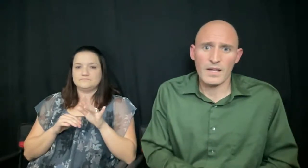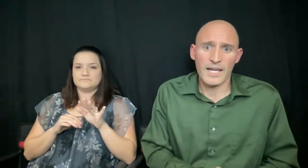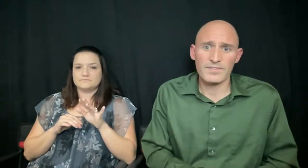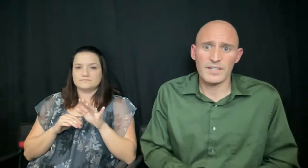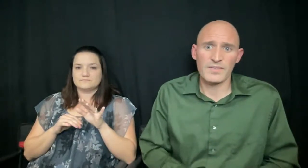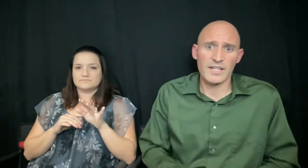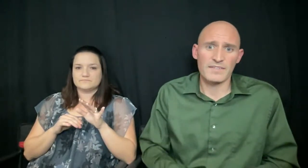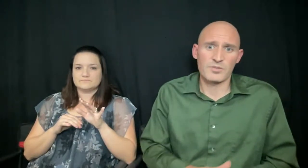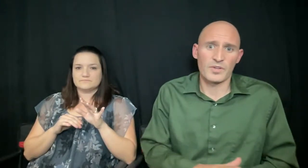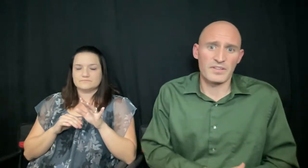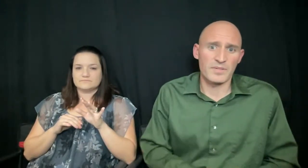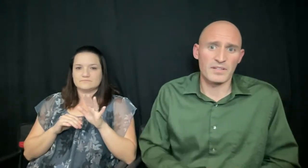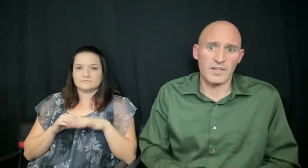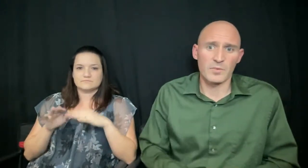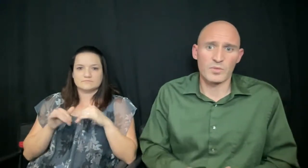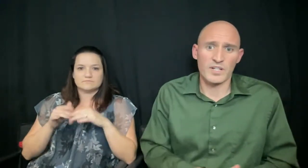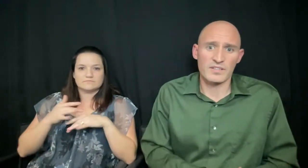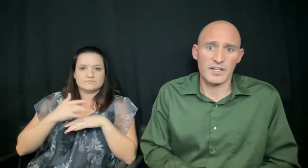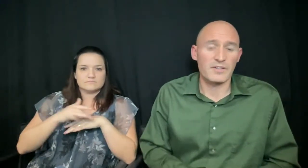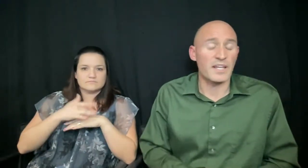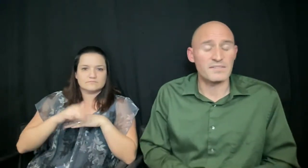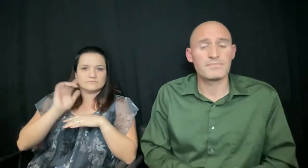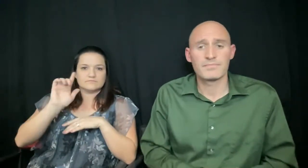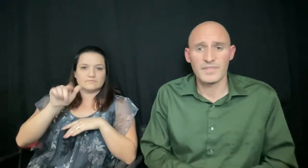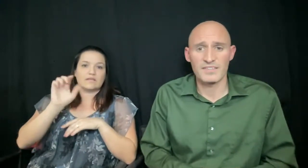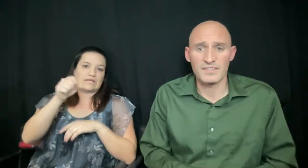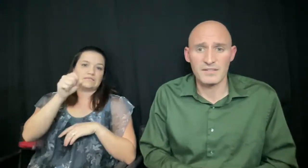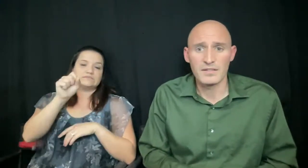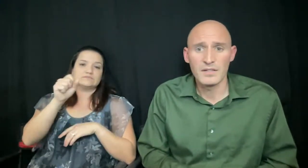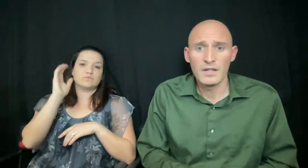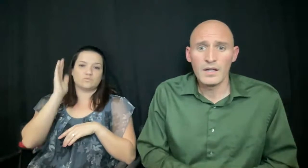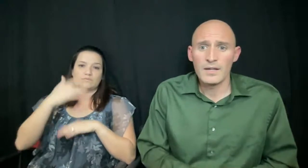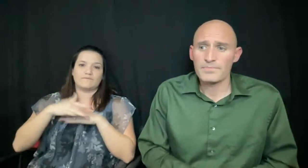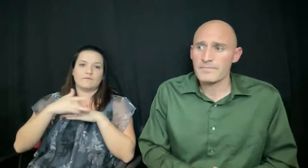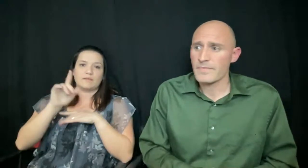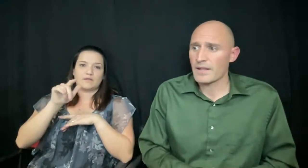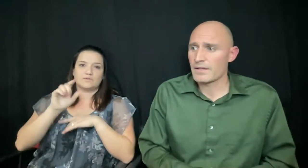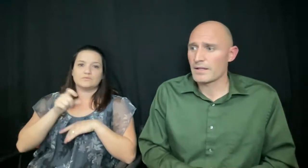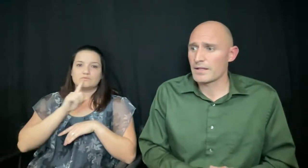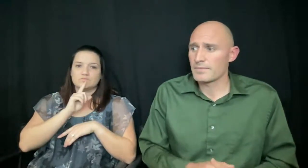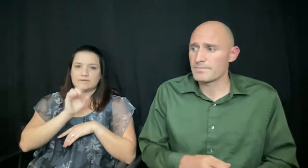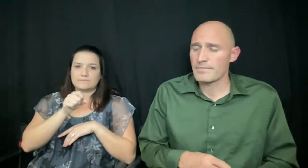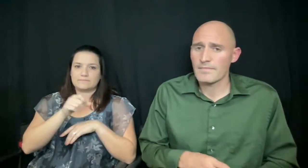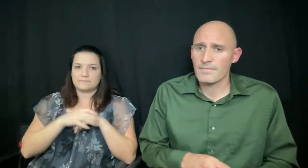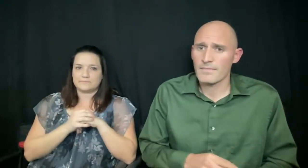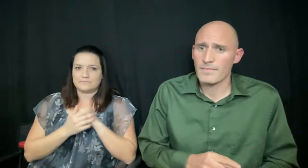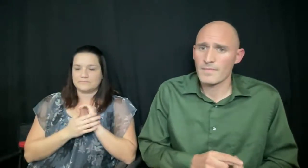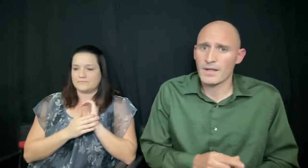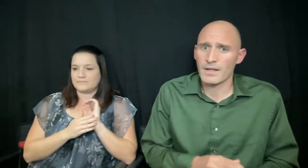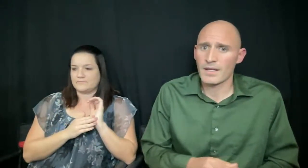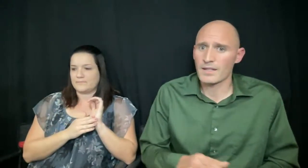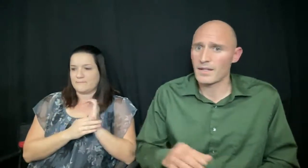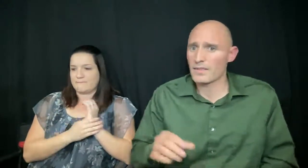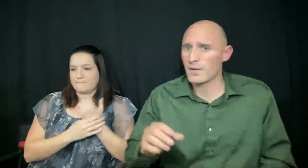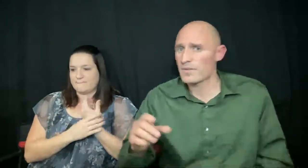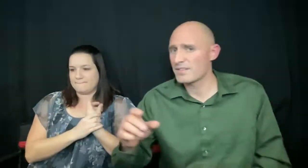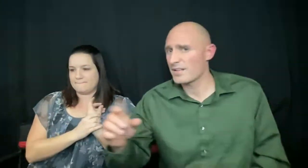I have to leave the live stream. Will this be available to watch later? Yes, Lisa. And I want to